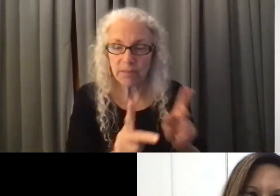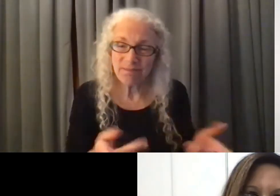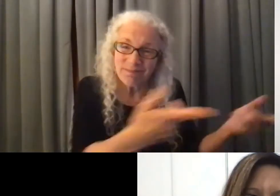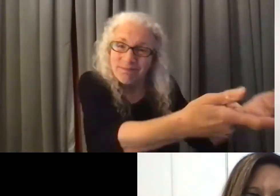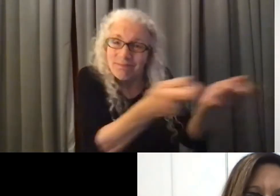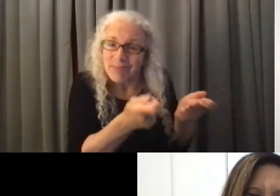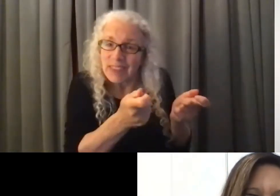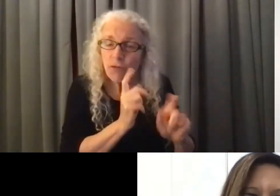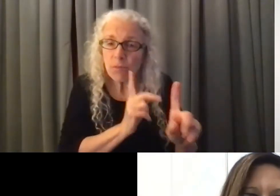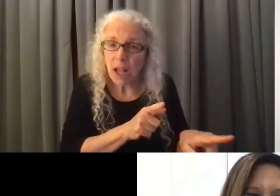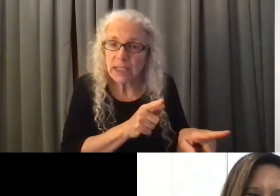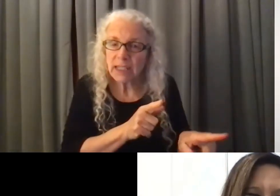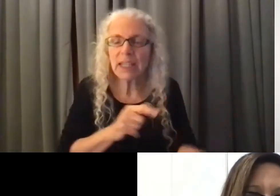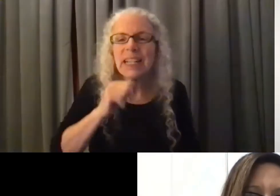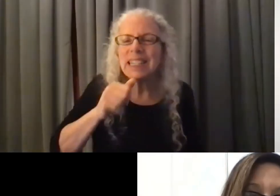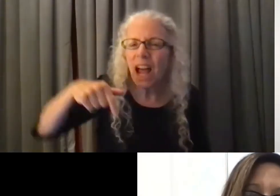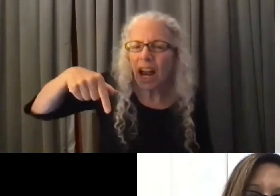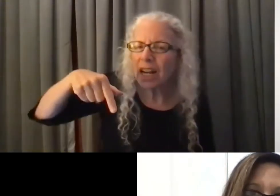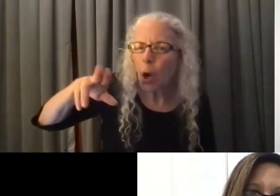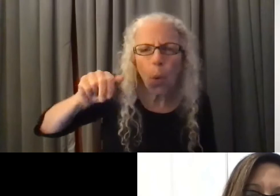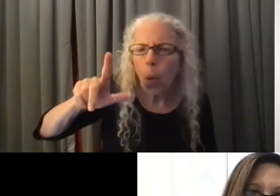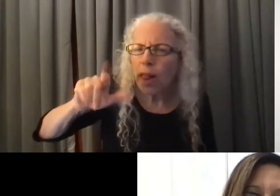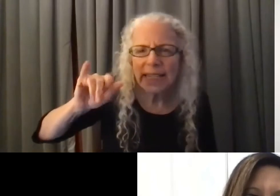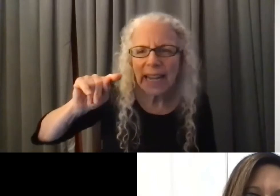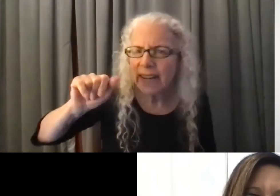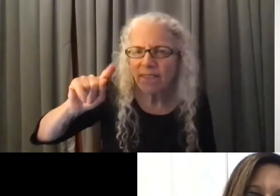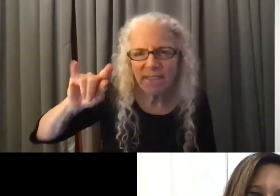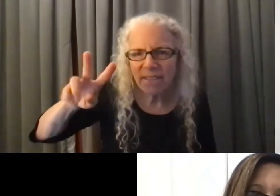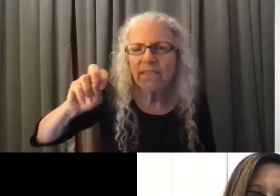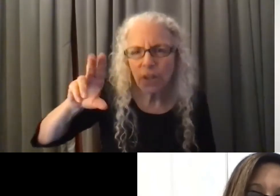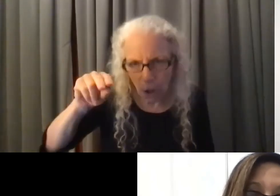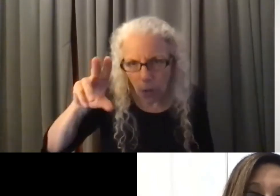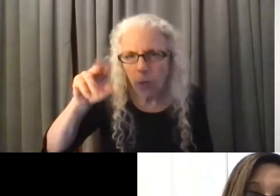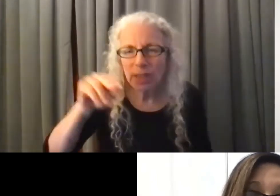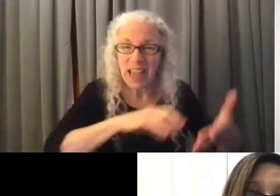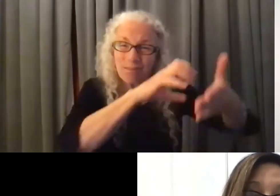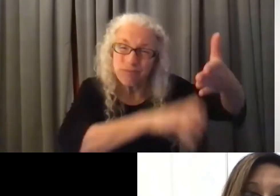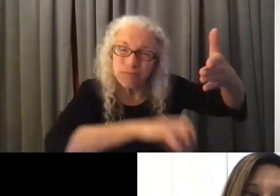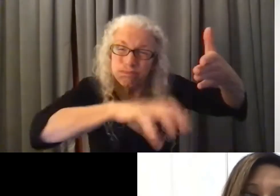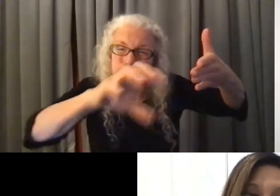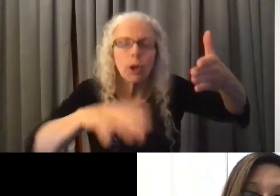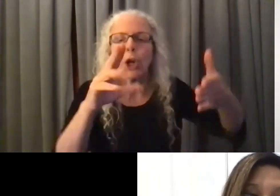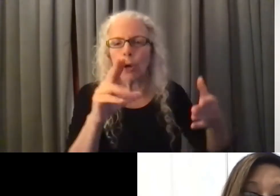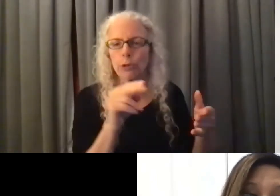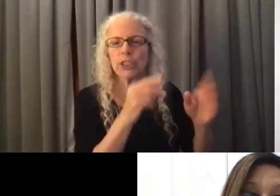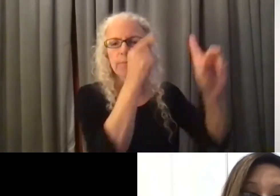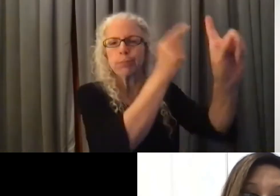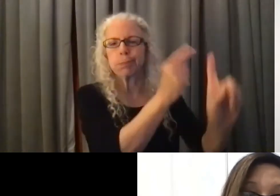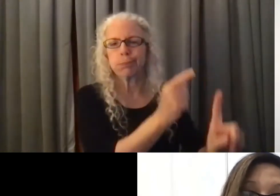much of a qualitative section to that. However, we are hoping in the fall to be able to capture some more qualitative